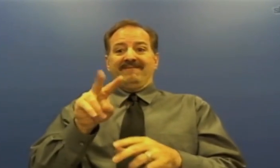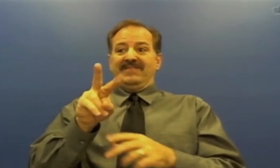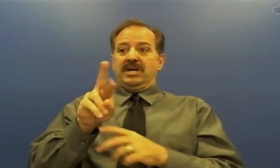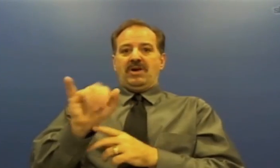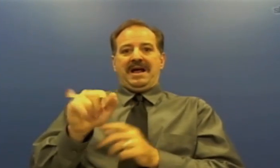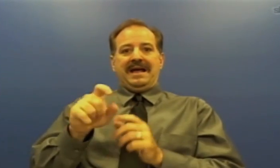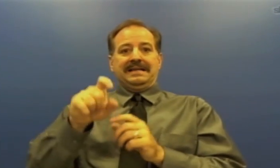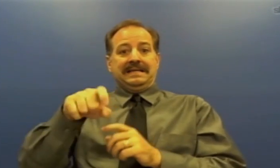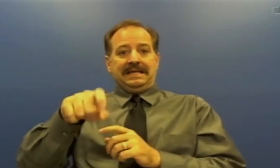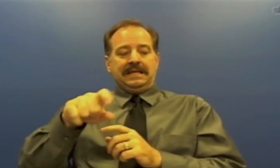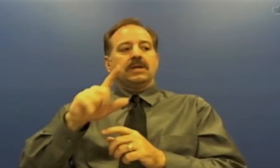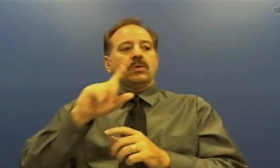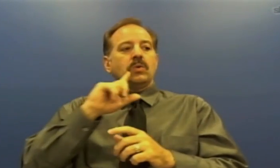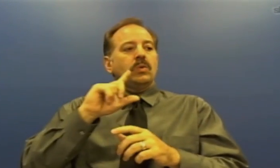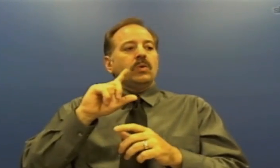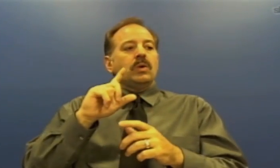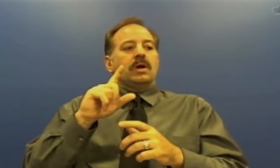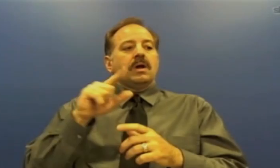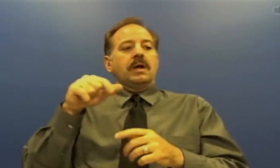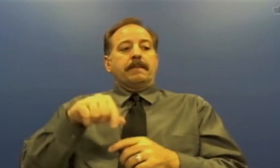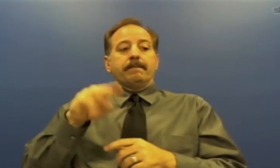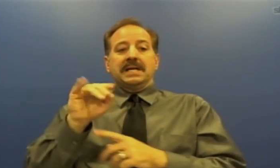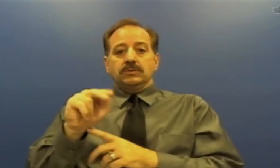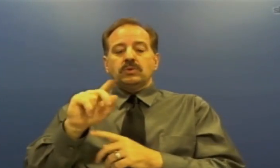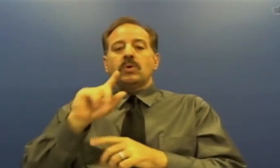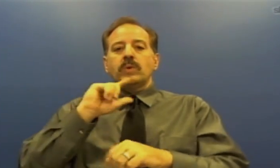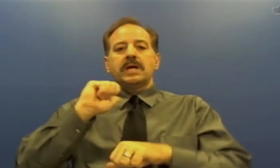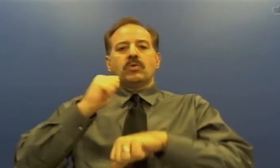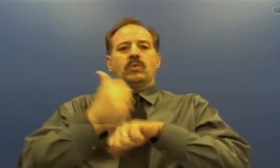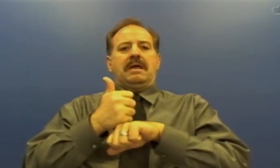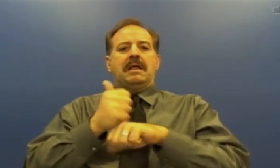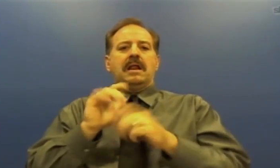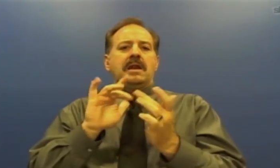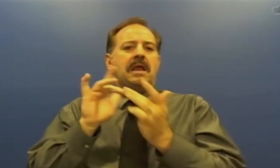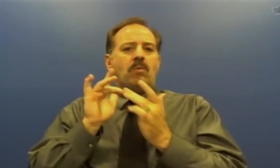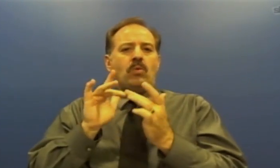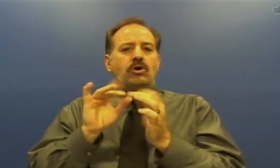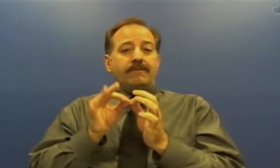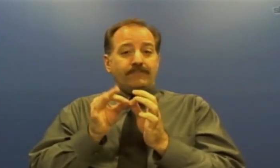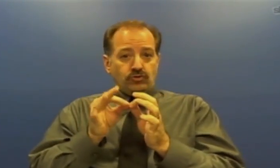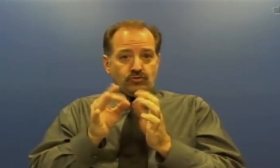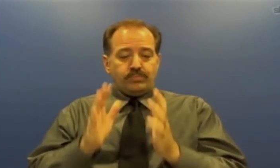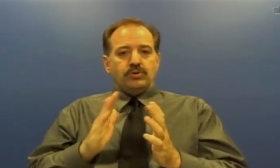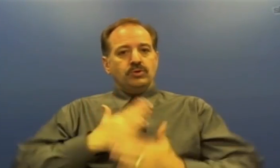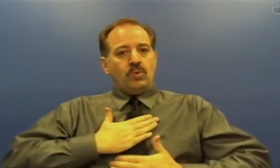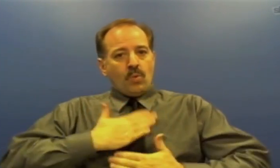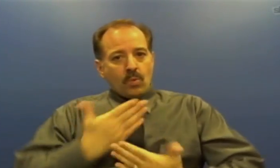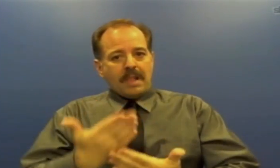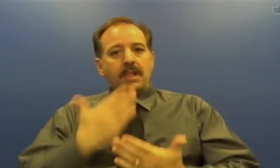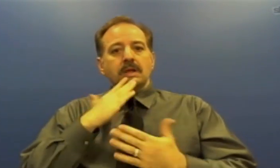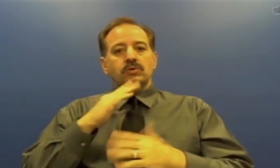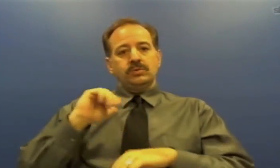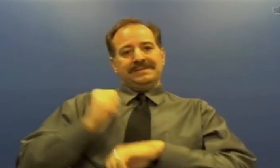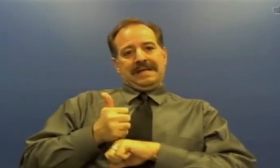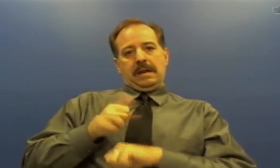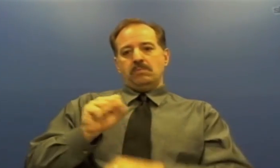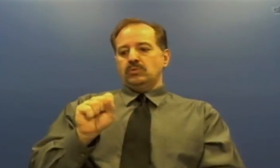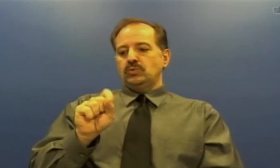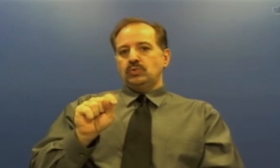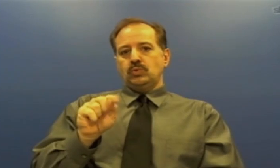So the response for the VRI need has been in the state of Minnesota that we have had a network of interpreters who are